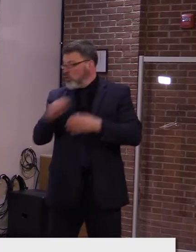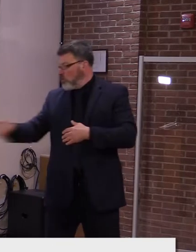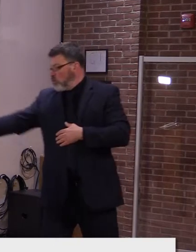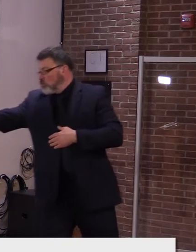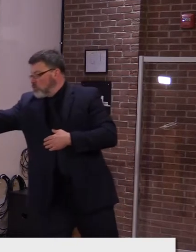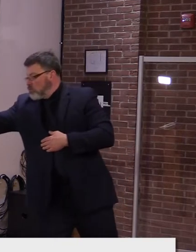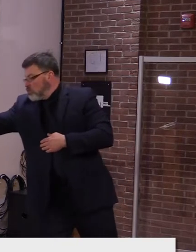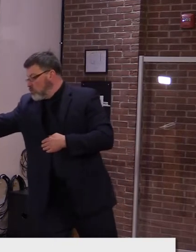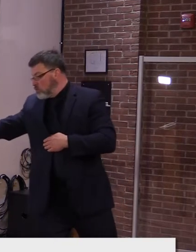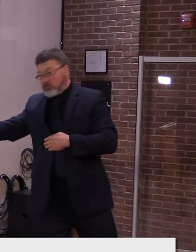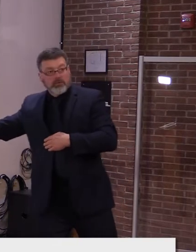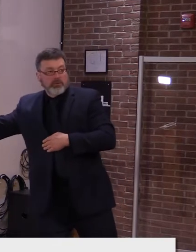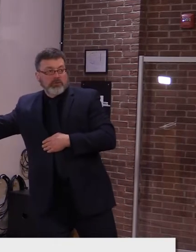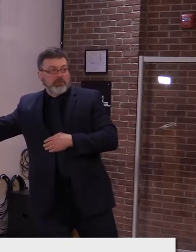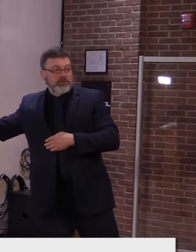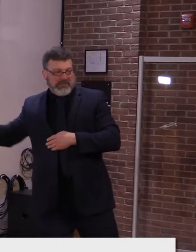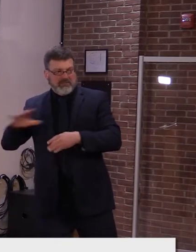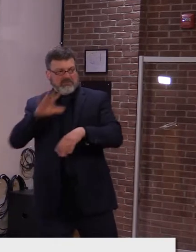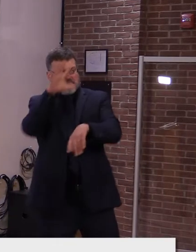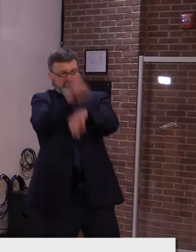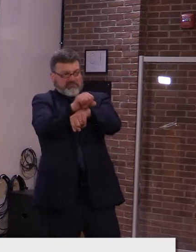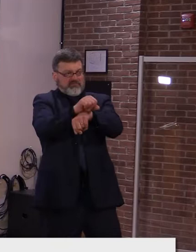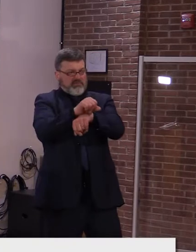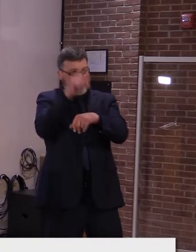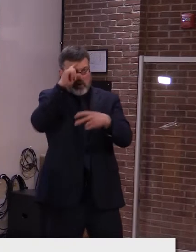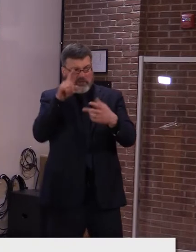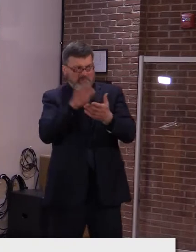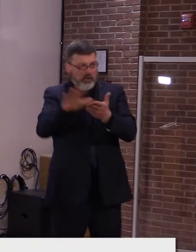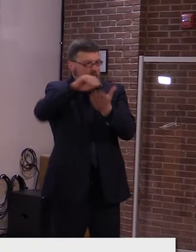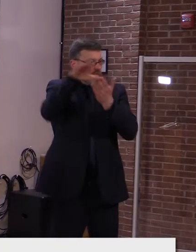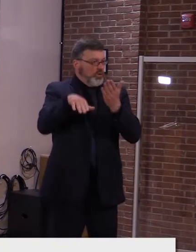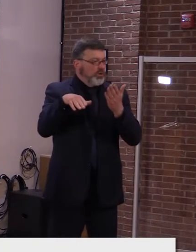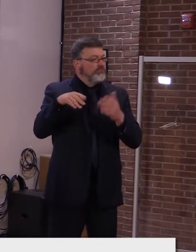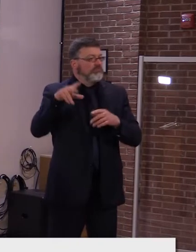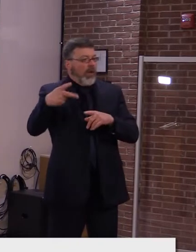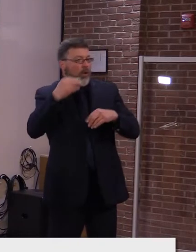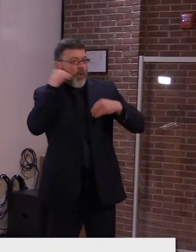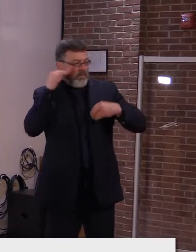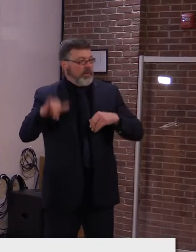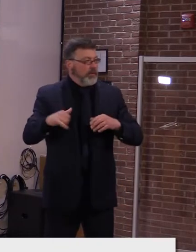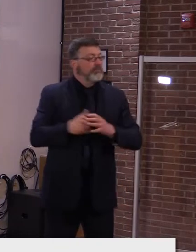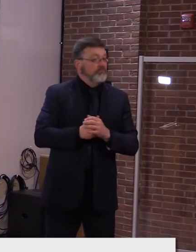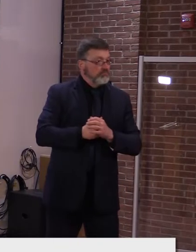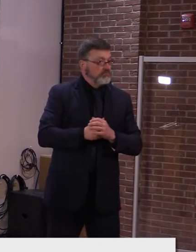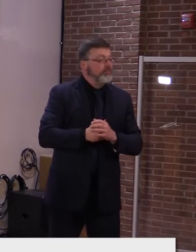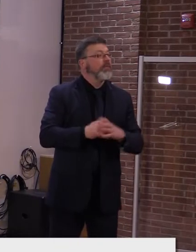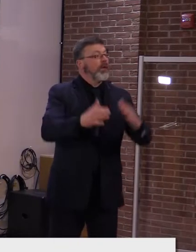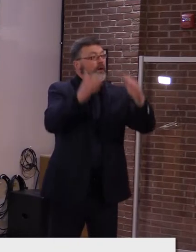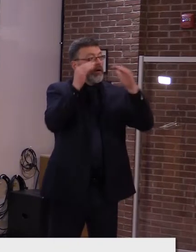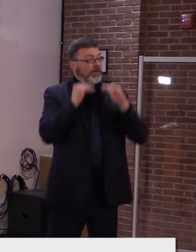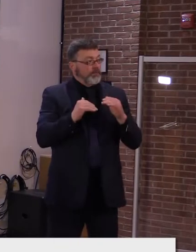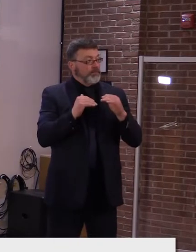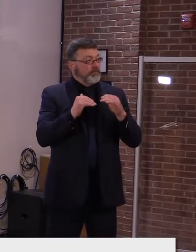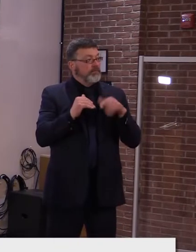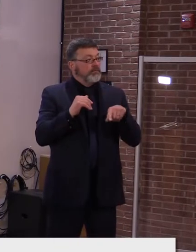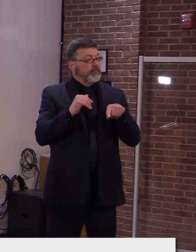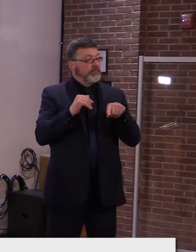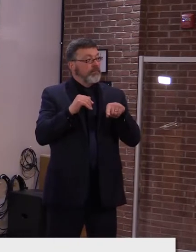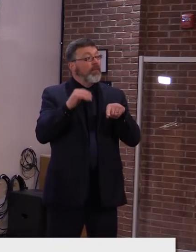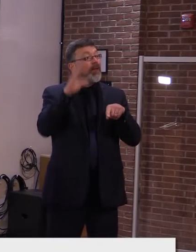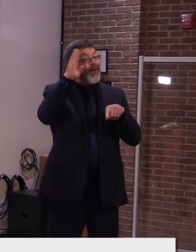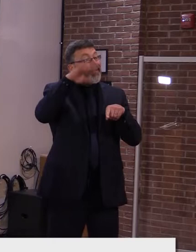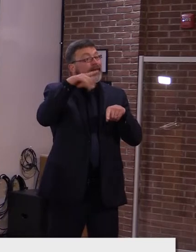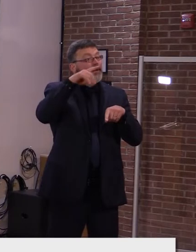52% of BIPOC Vermonters have been vaccinated or have made an appointment. In terms of our